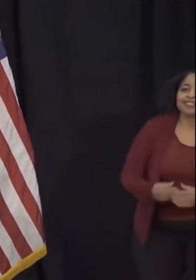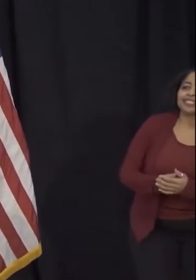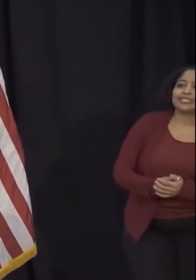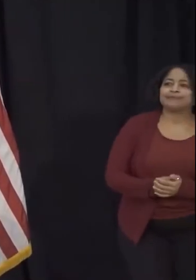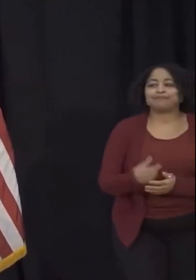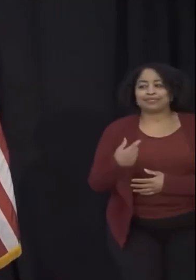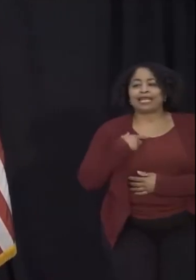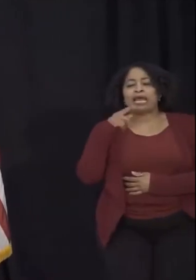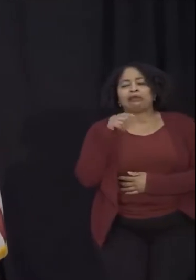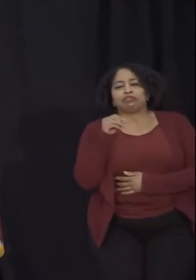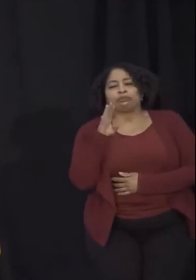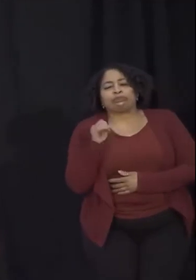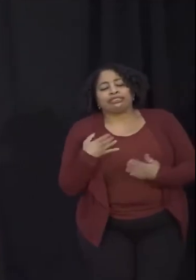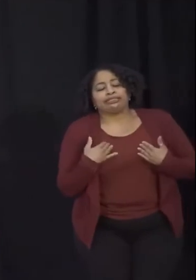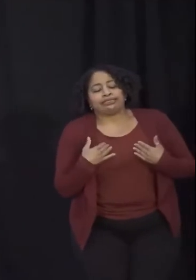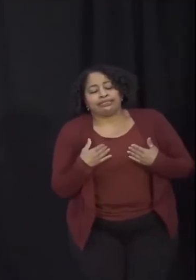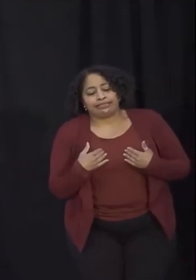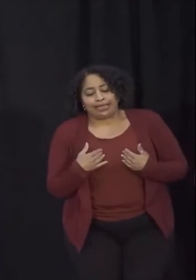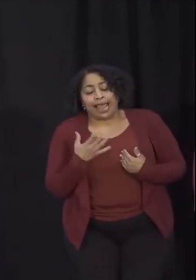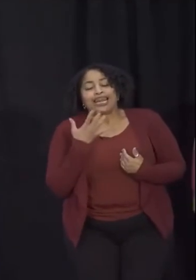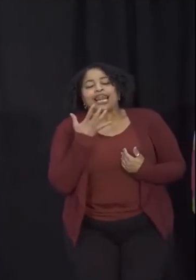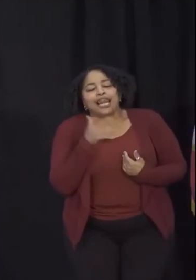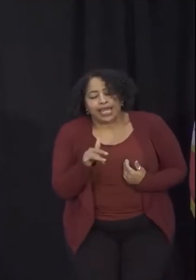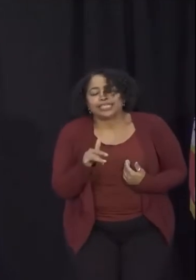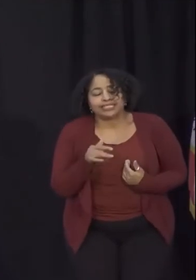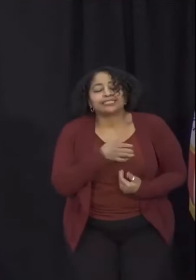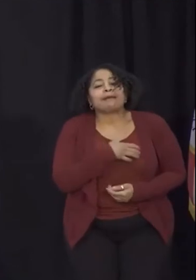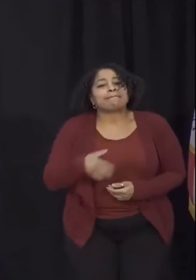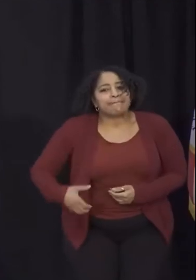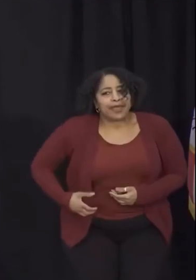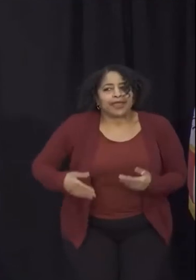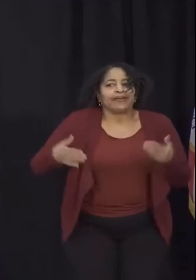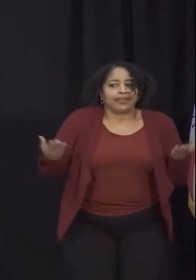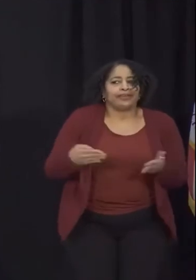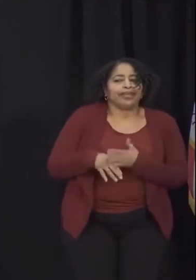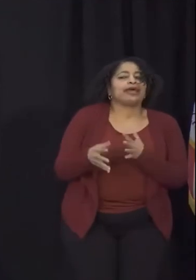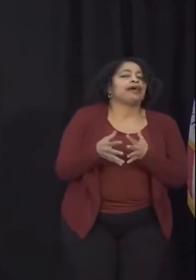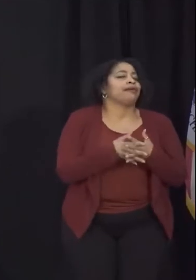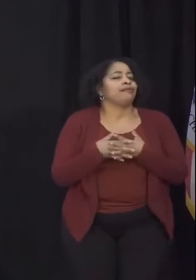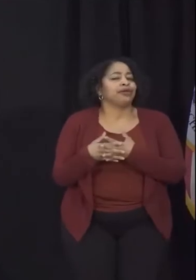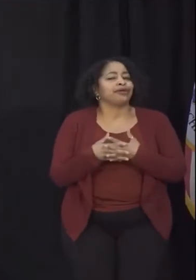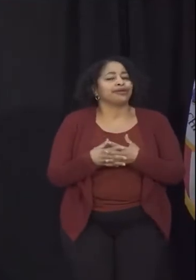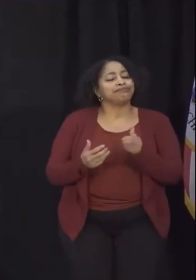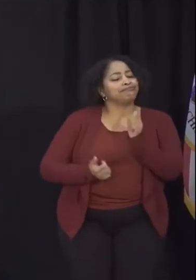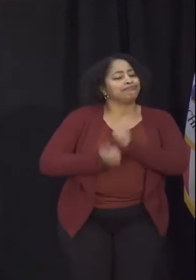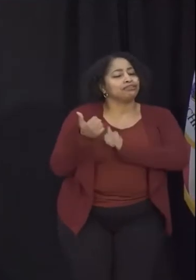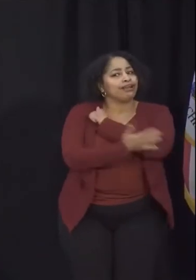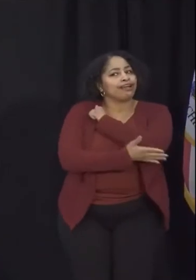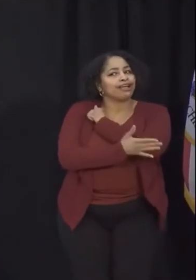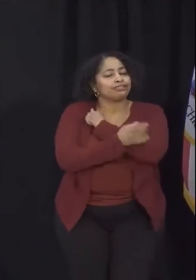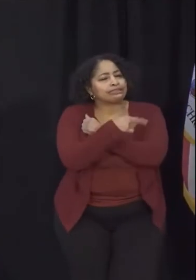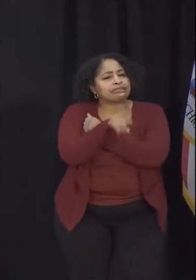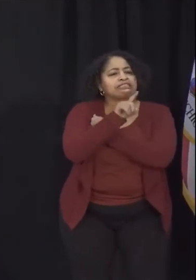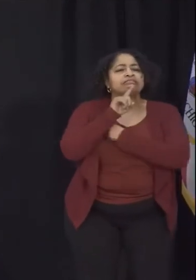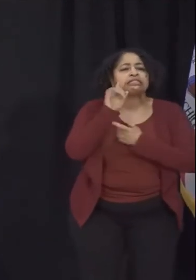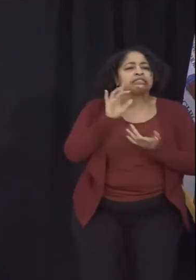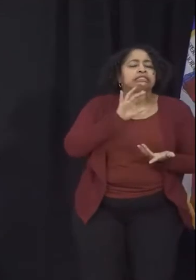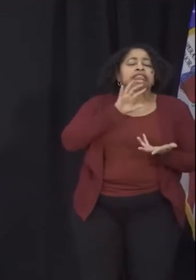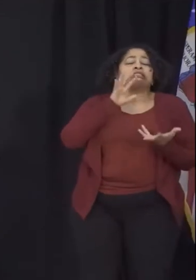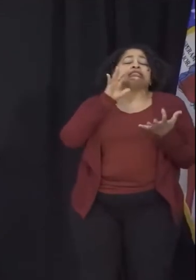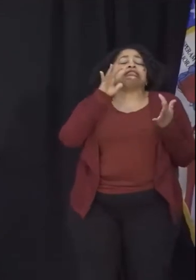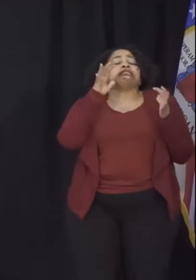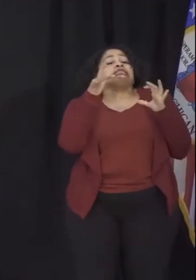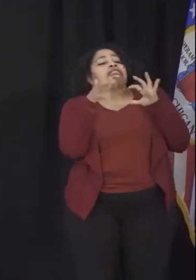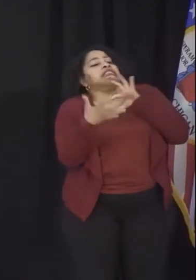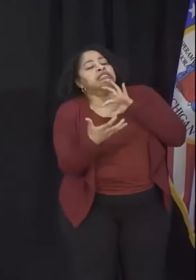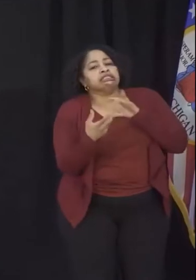I have to be the luckiest mayor in America, where most of the country is reeling from a